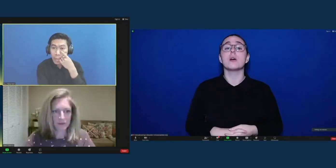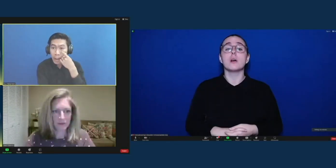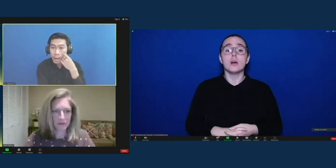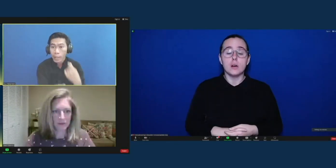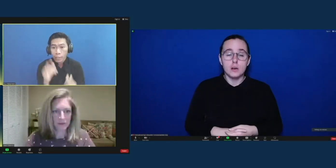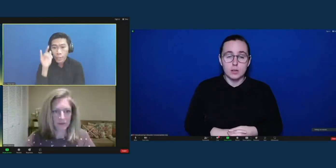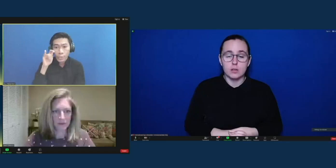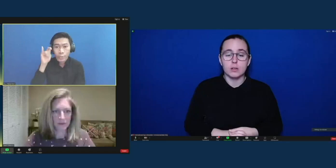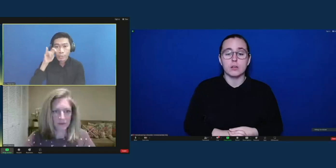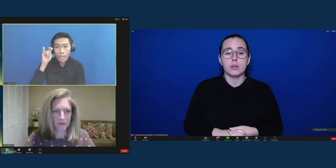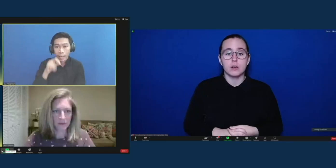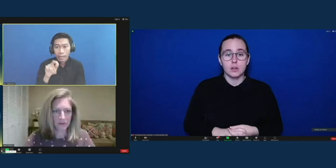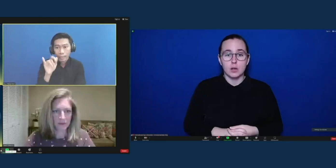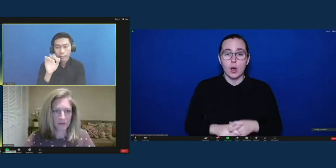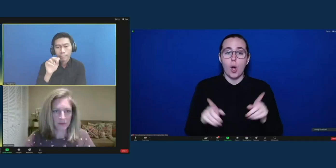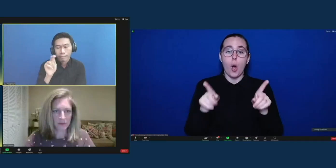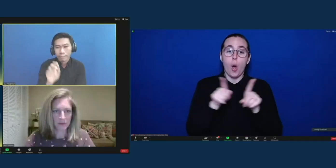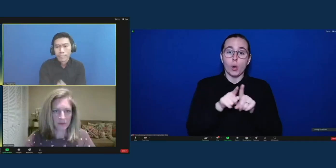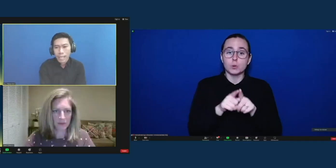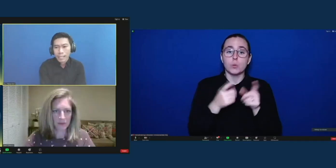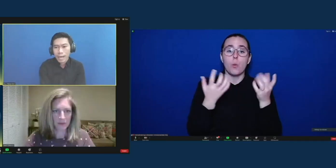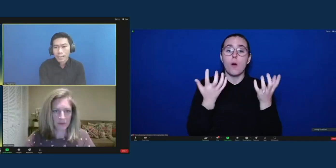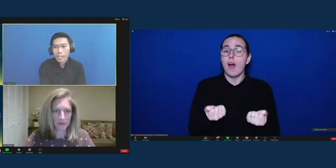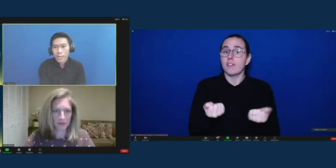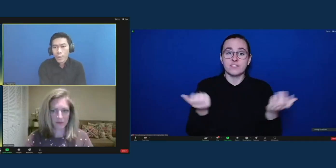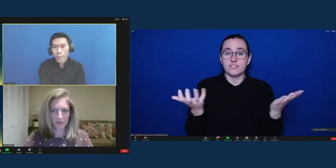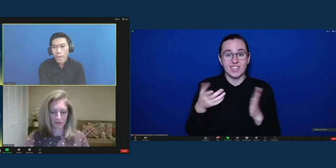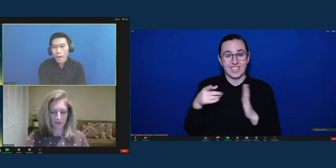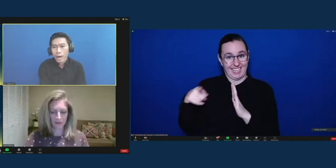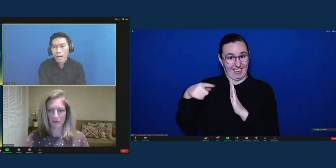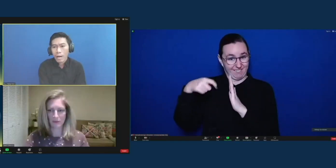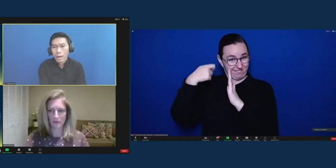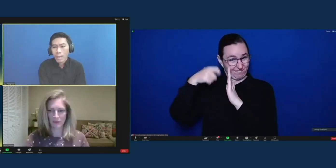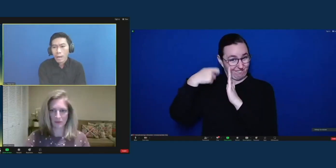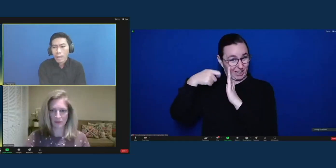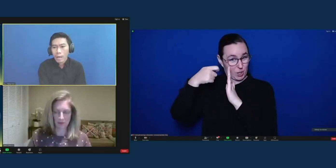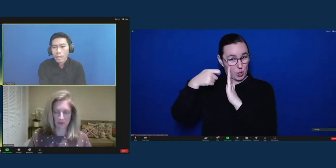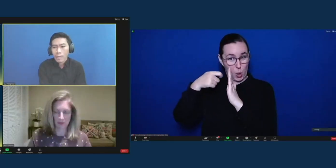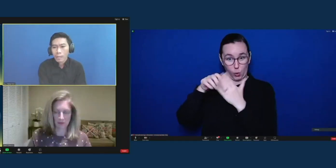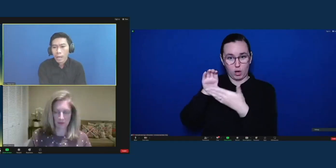videos, a YouTube account where